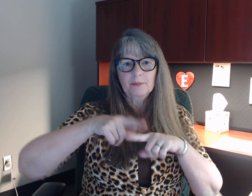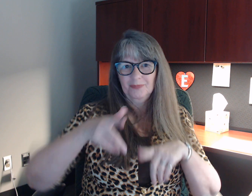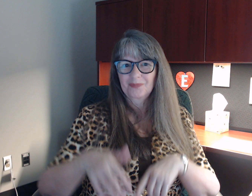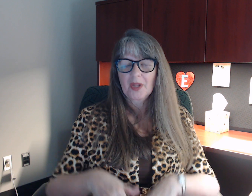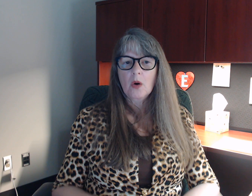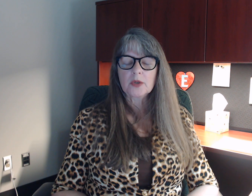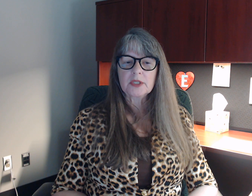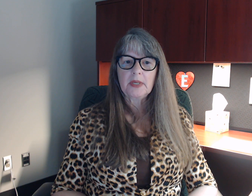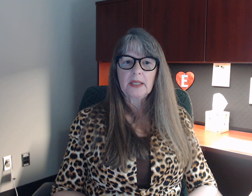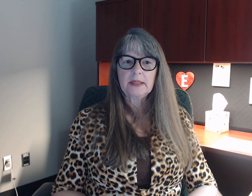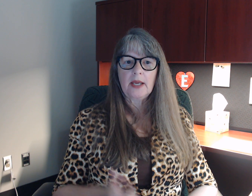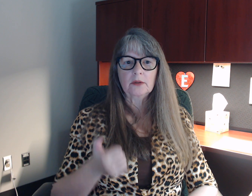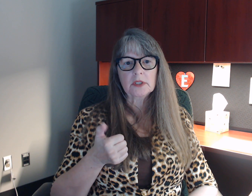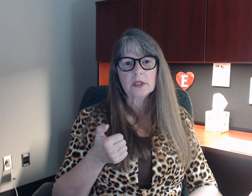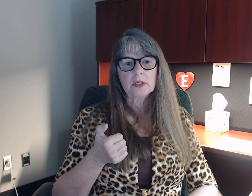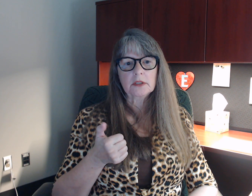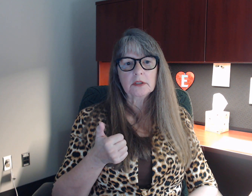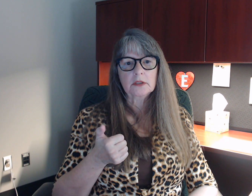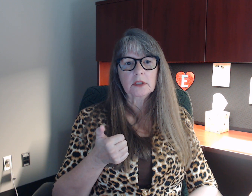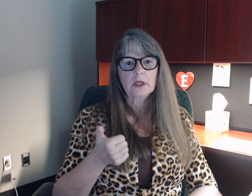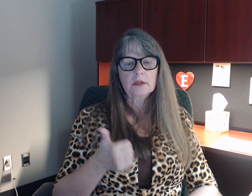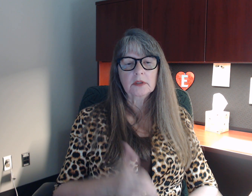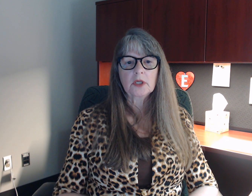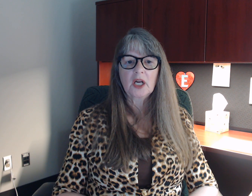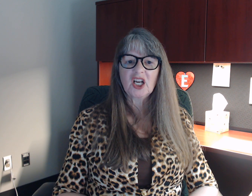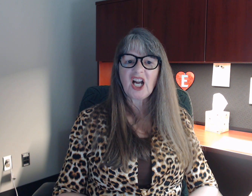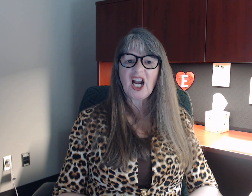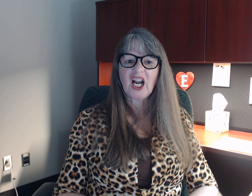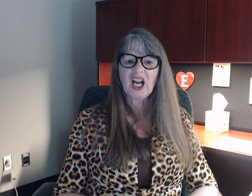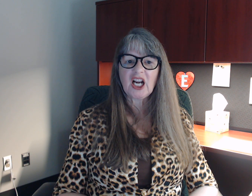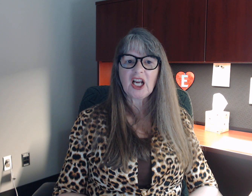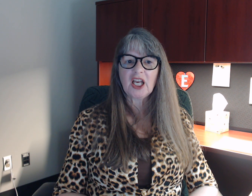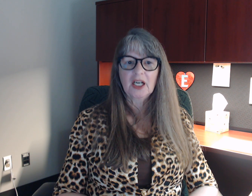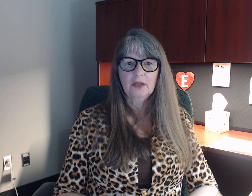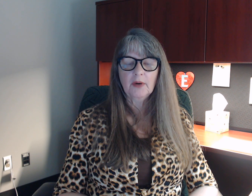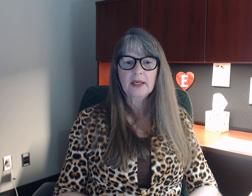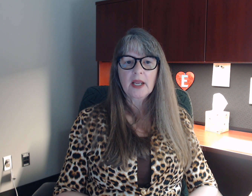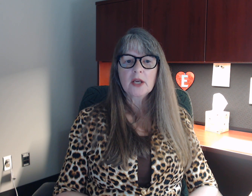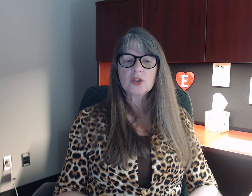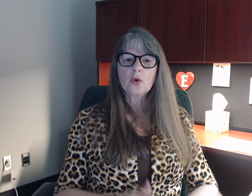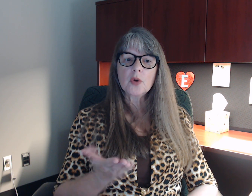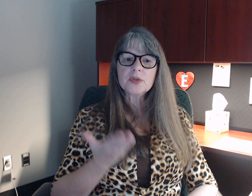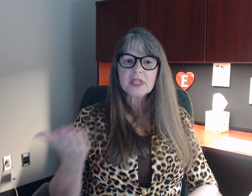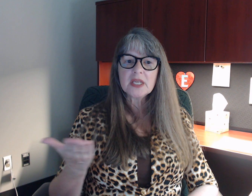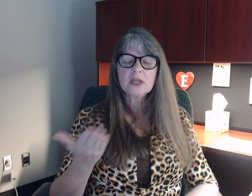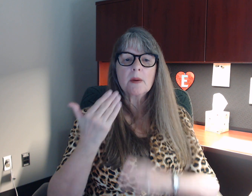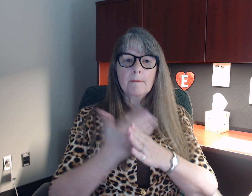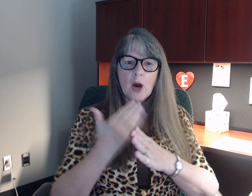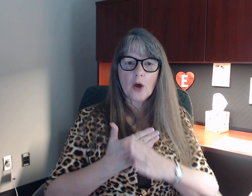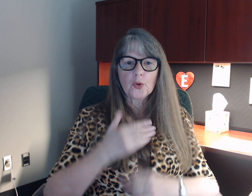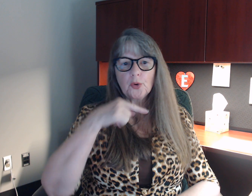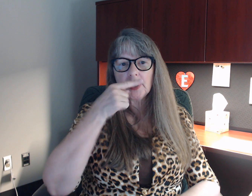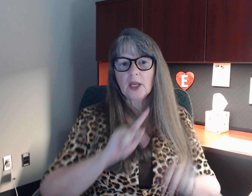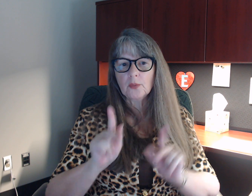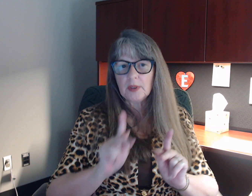or something like that, or da, da, da, da, da, da, da. Right? So those things bother hearing